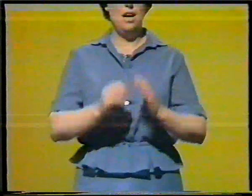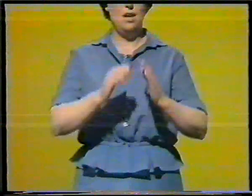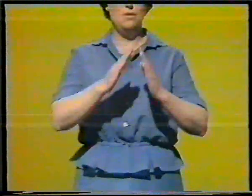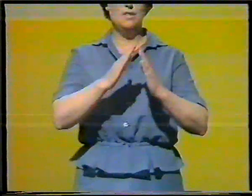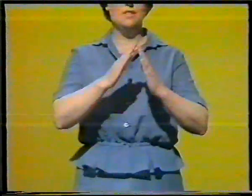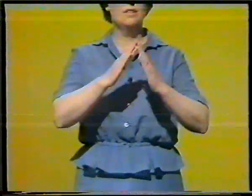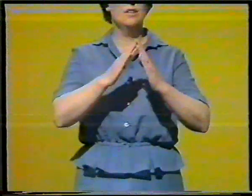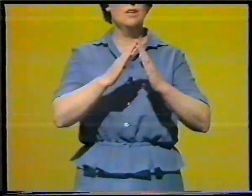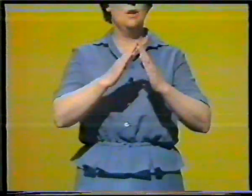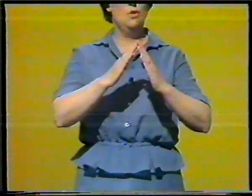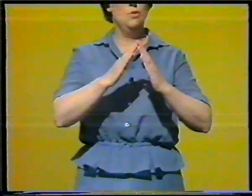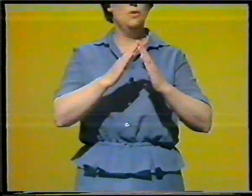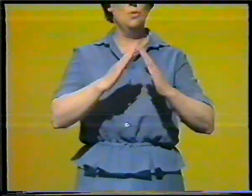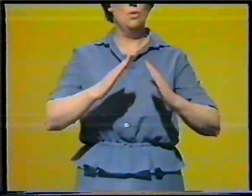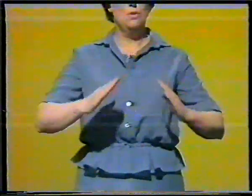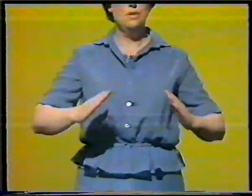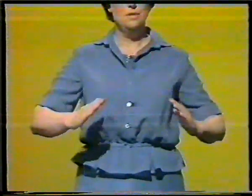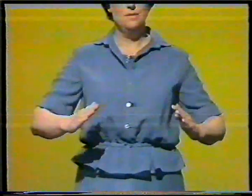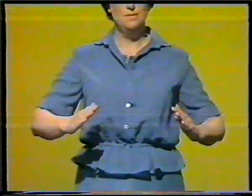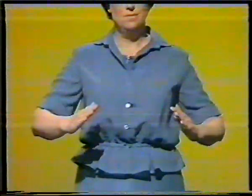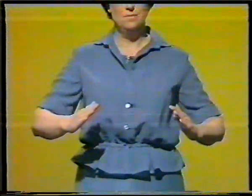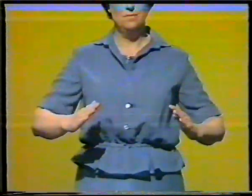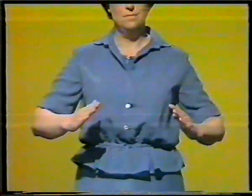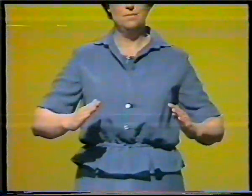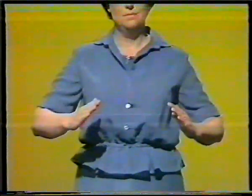House, home, board.